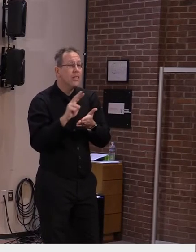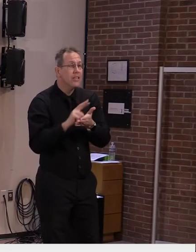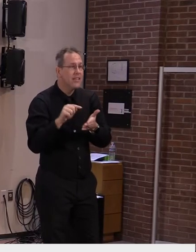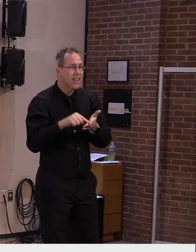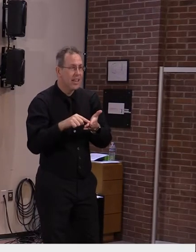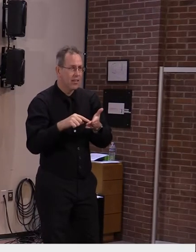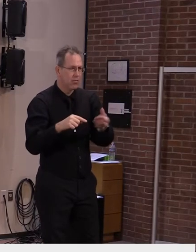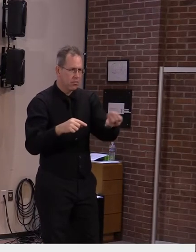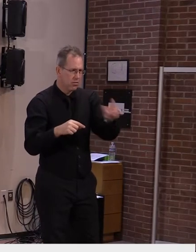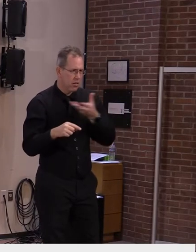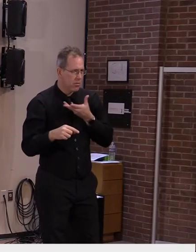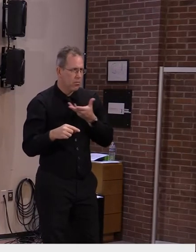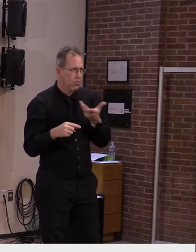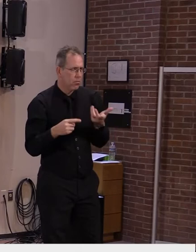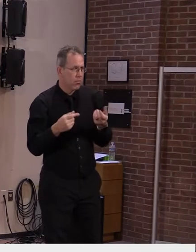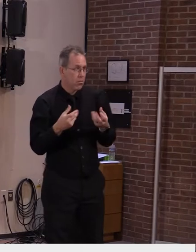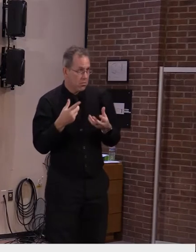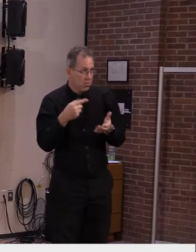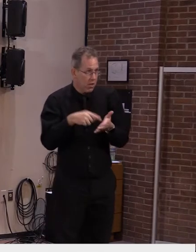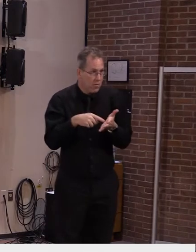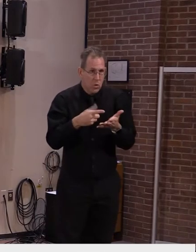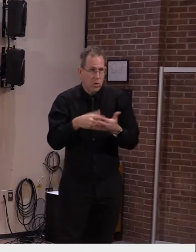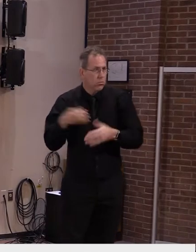where to go, and I'll hunt them down.